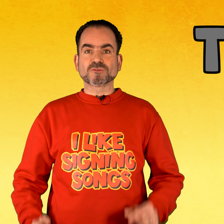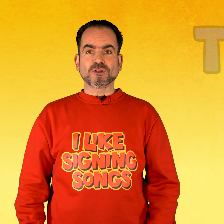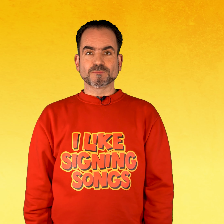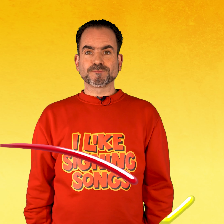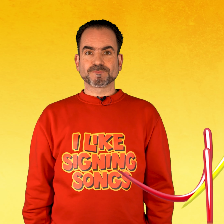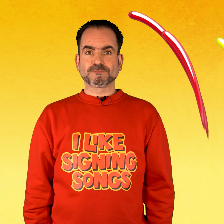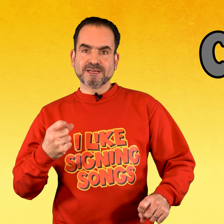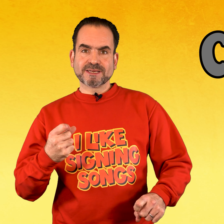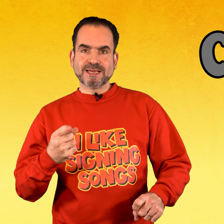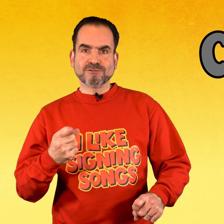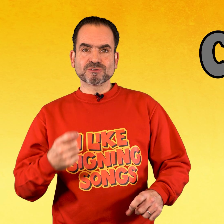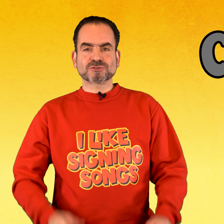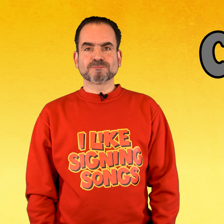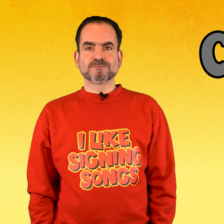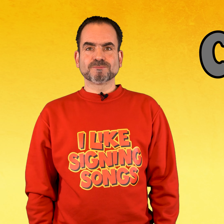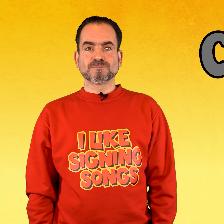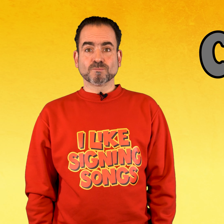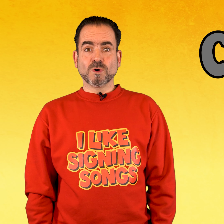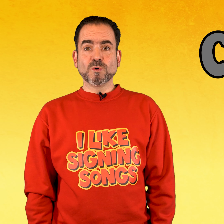tomato. Carrot. One more,